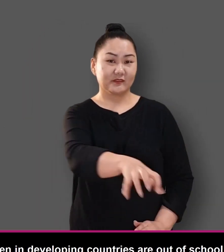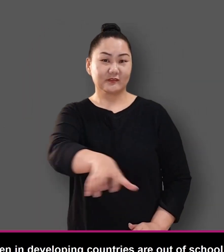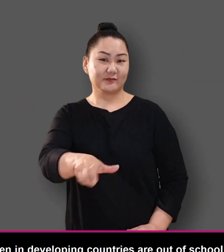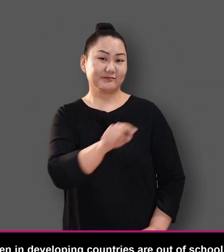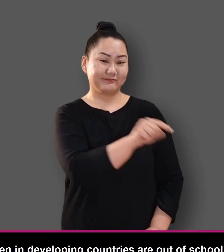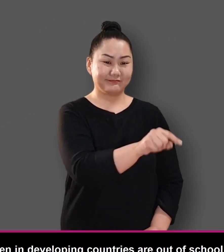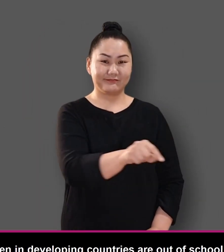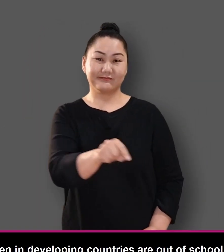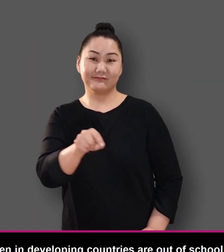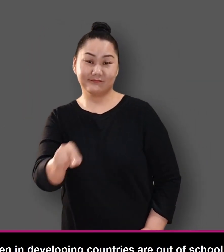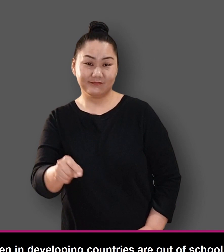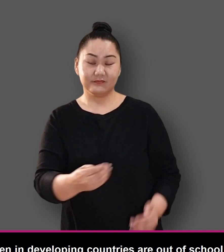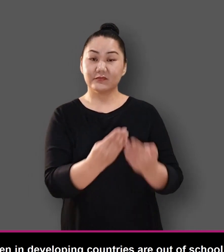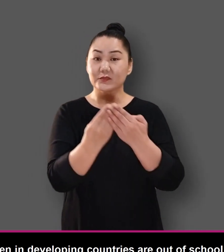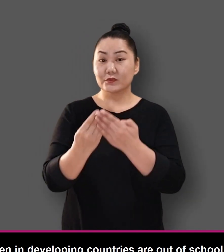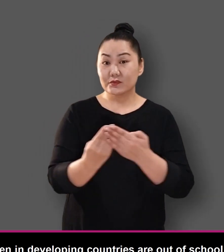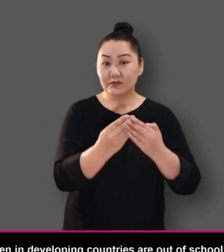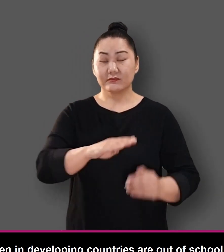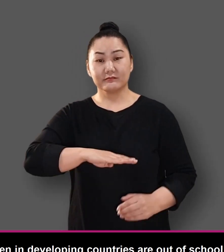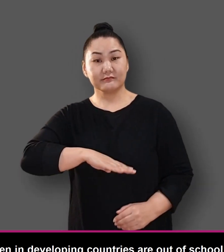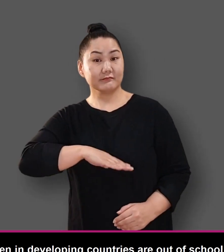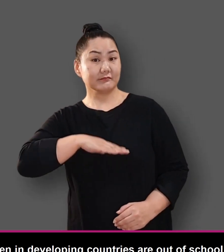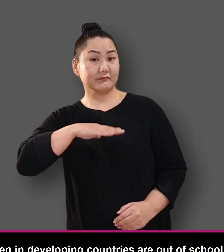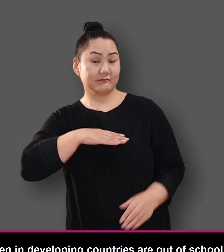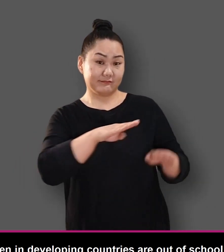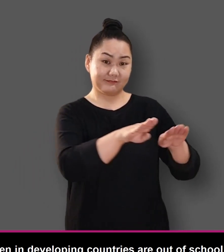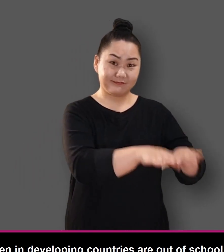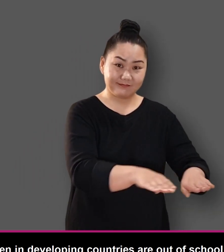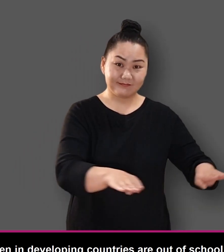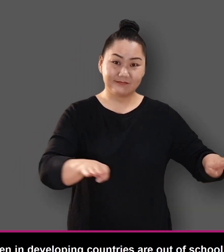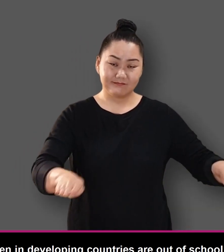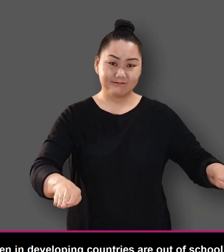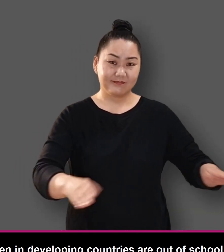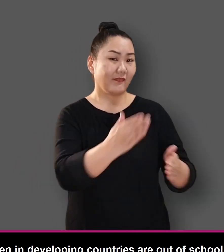More than half of school-aged children in developing countries are out of school.